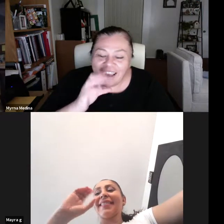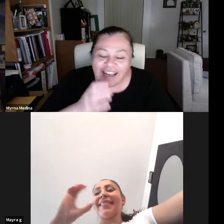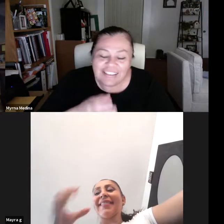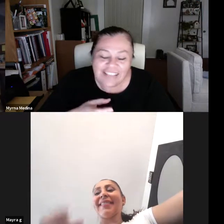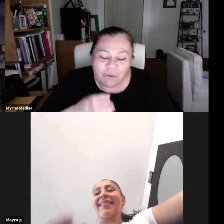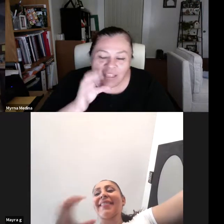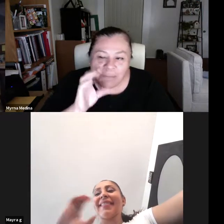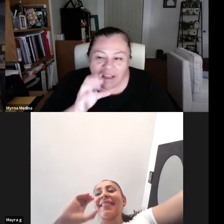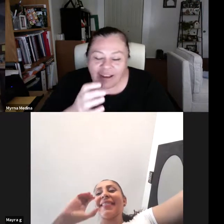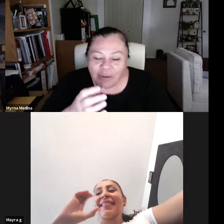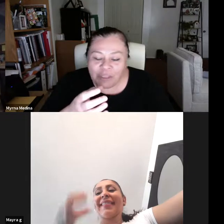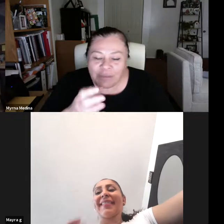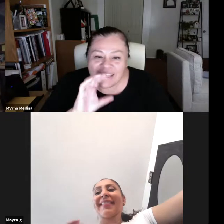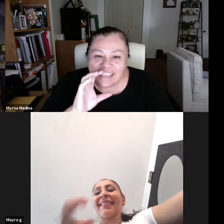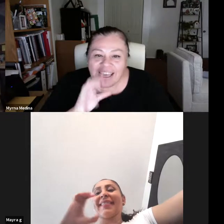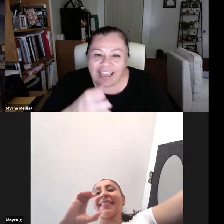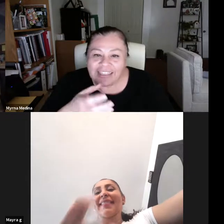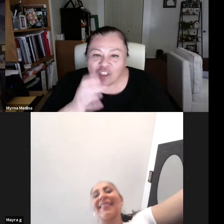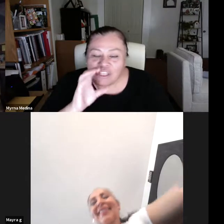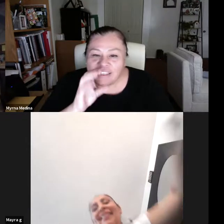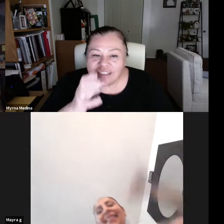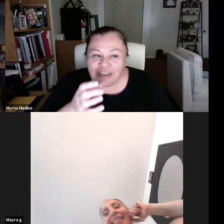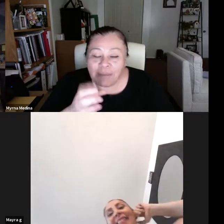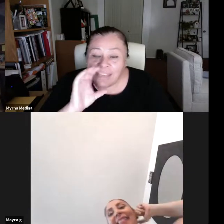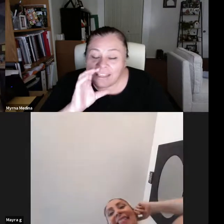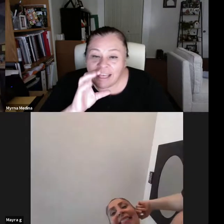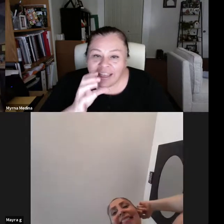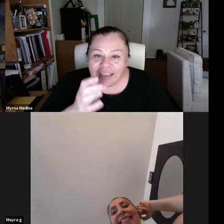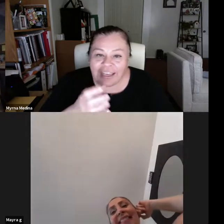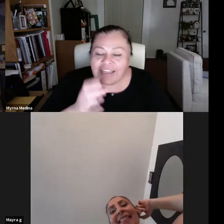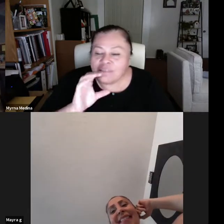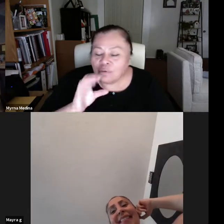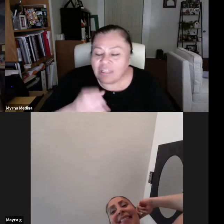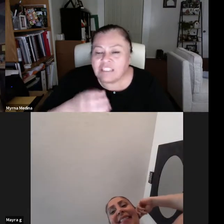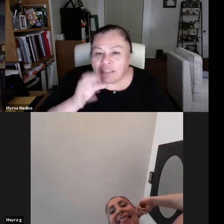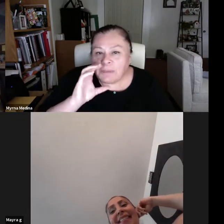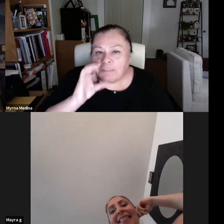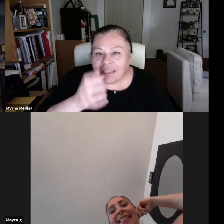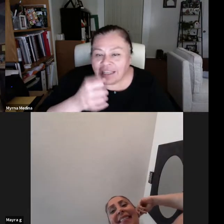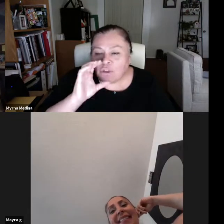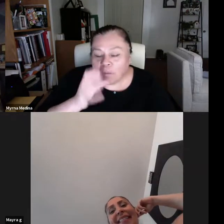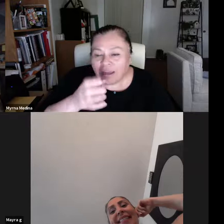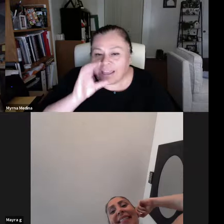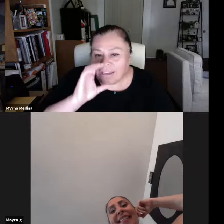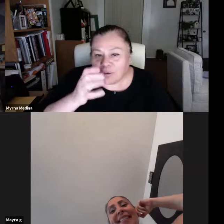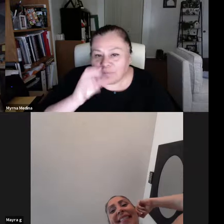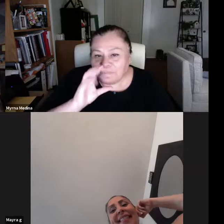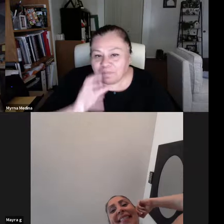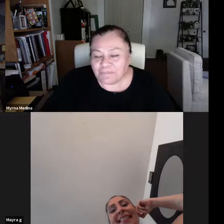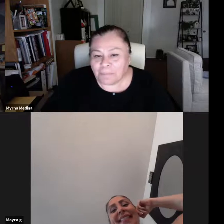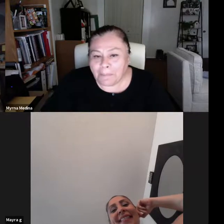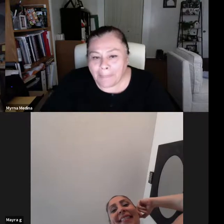Y la última seña es bebida y ustedes están pretendiendo tomar algo.